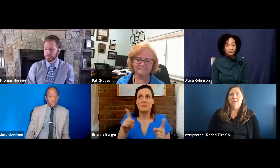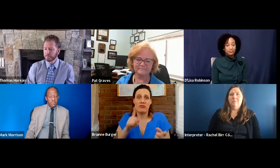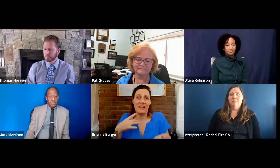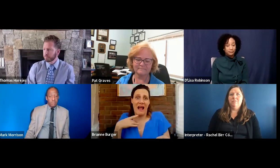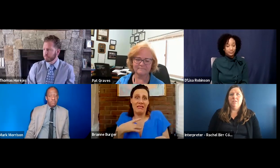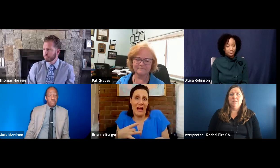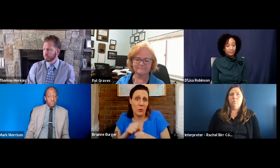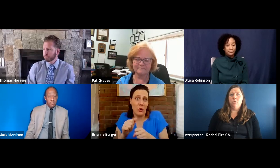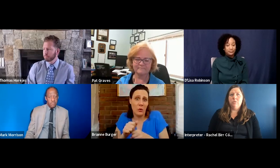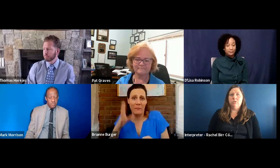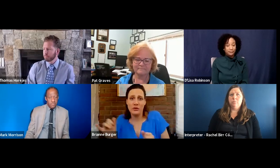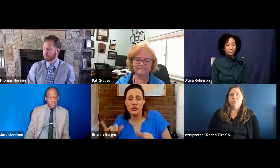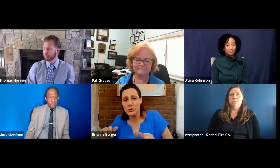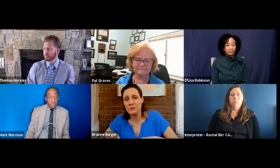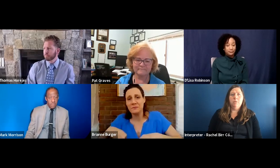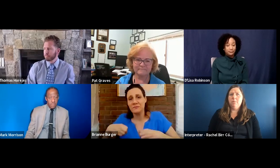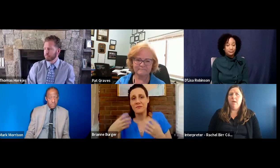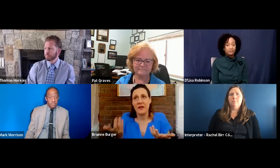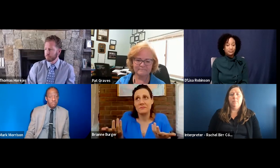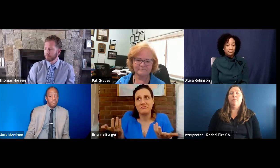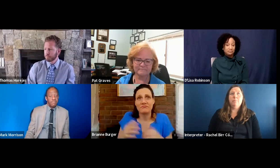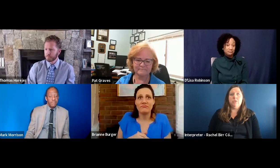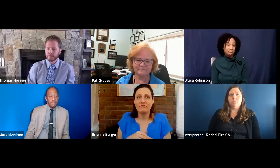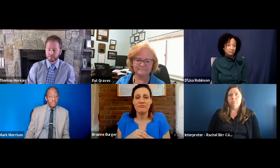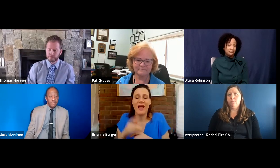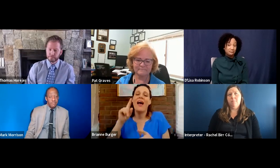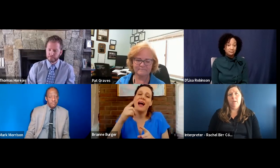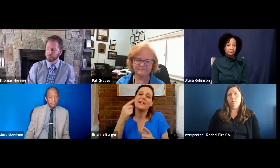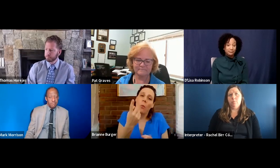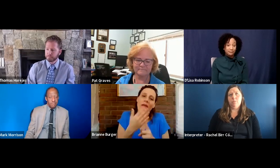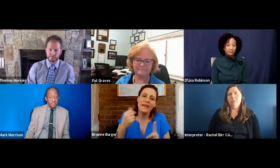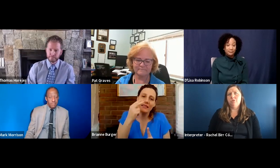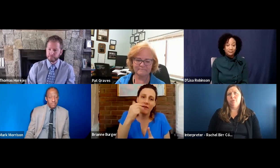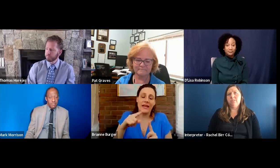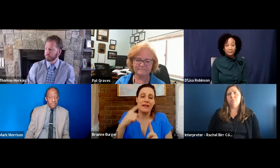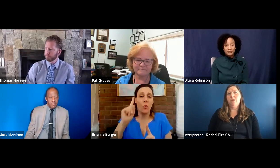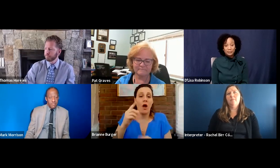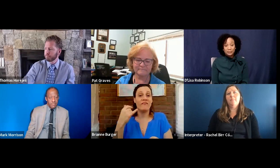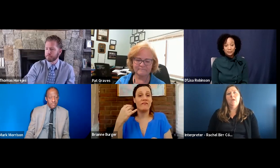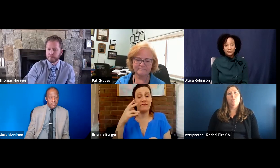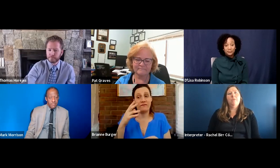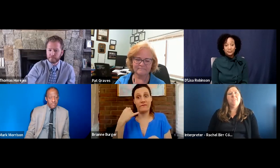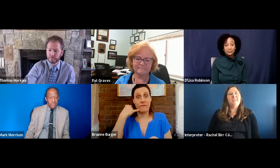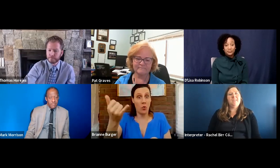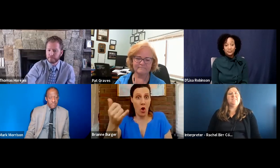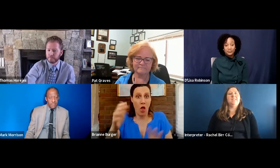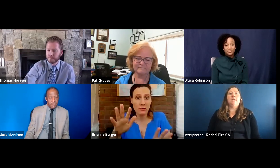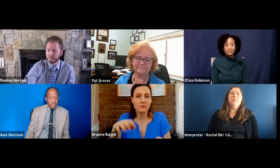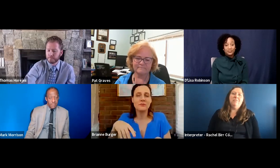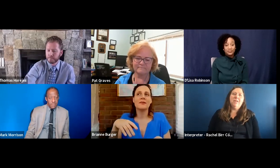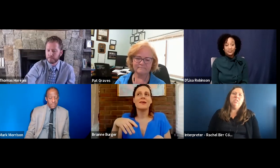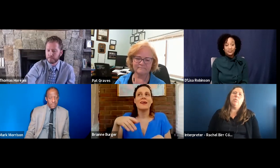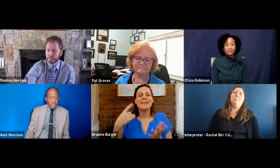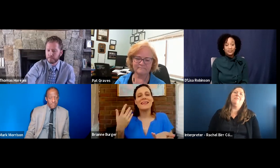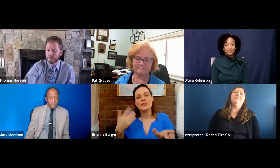bit of the field. I work with interpreters more, but female interpreters more, but I'm happy to work with male interpreters as well. One thing that is a little